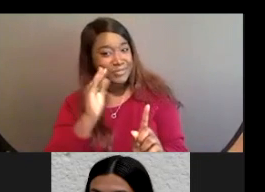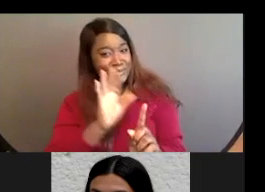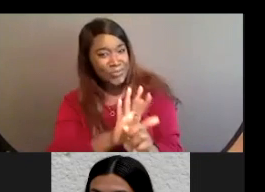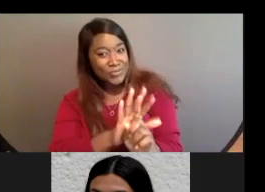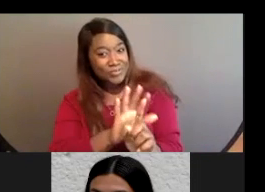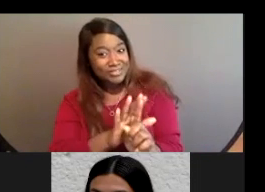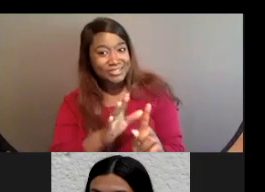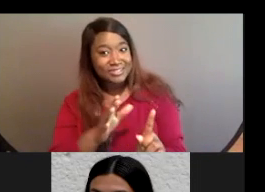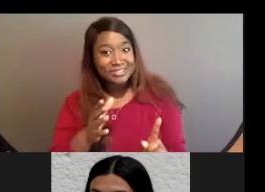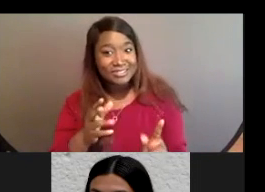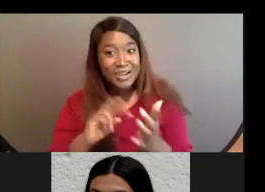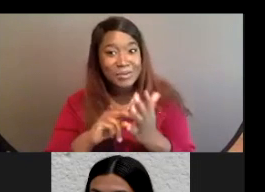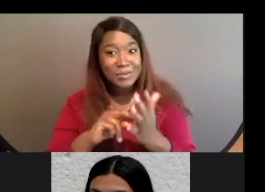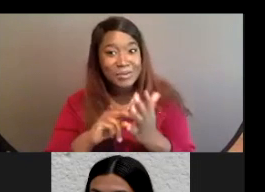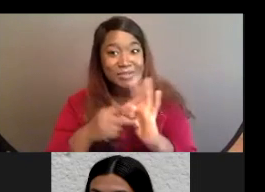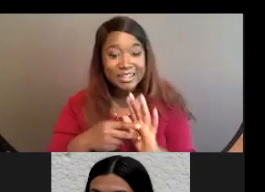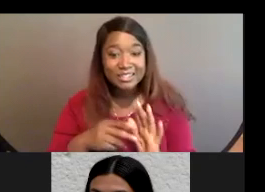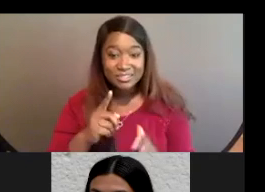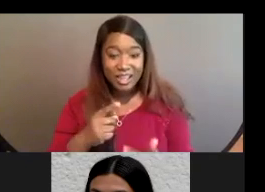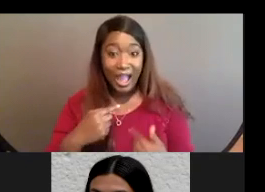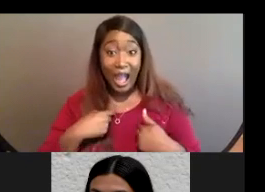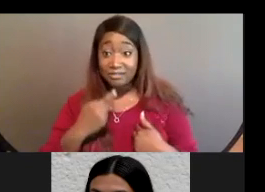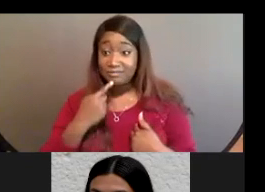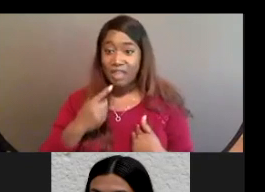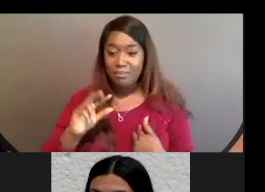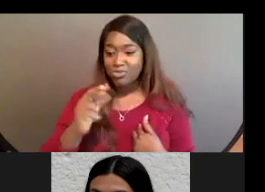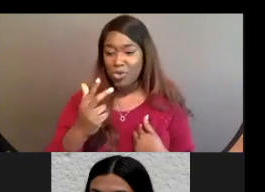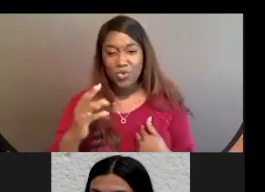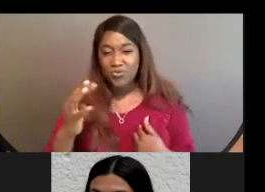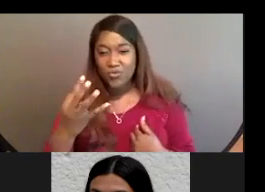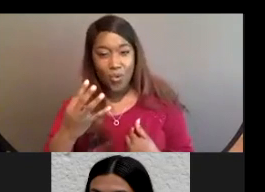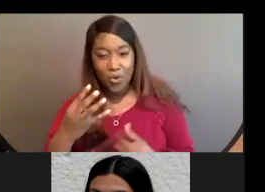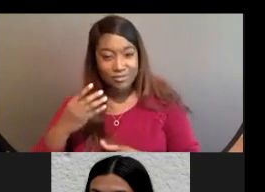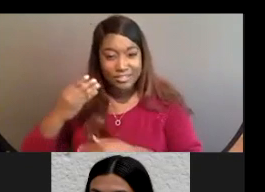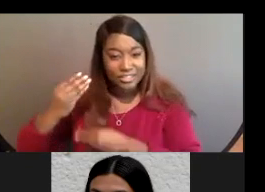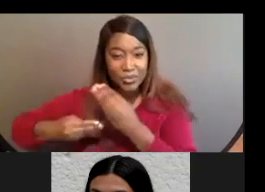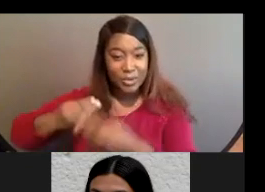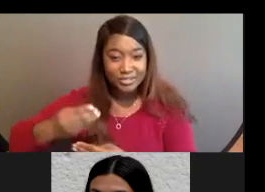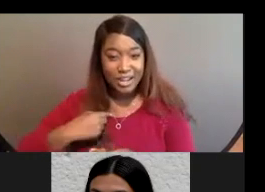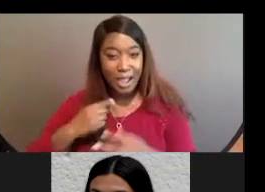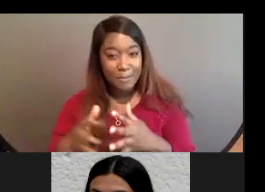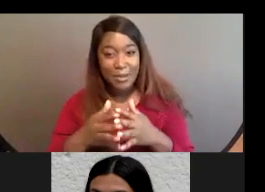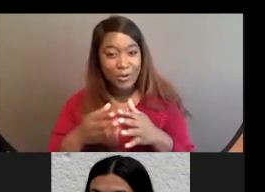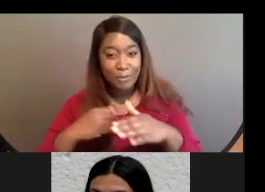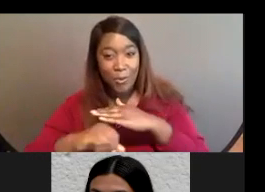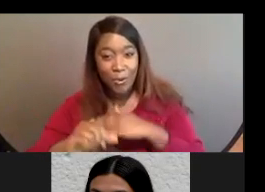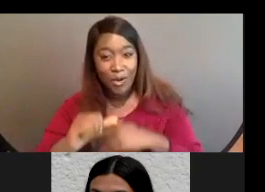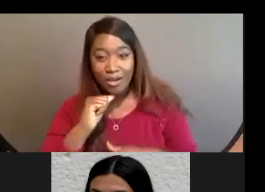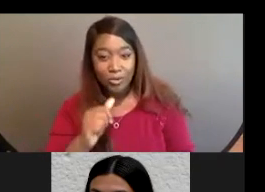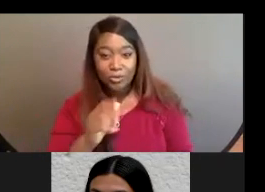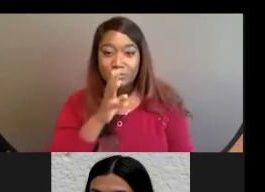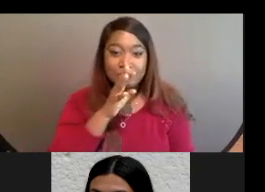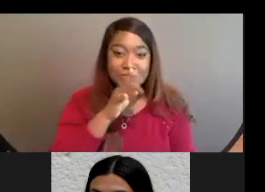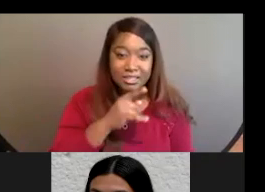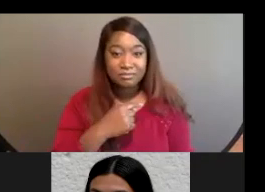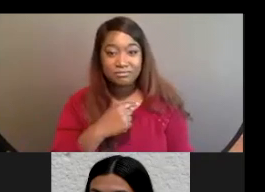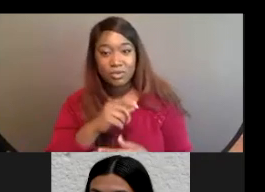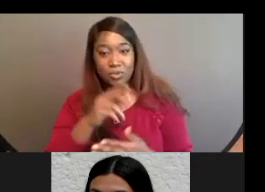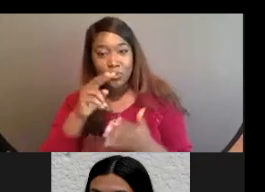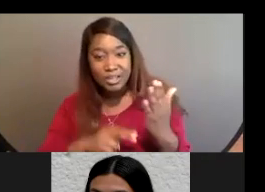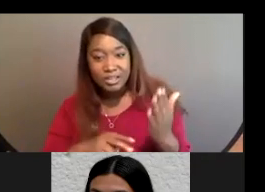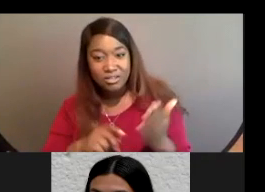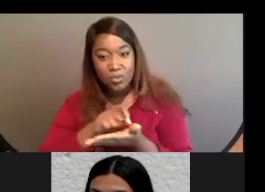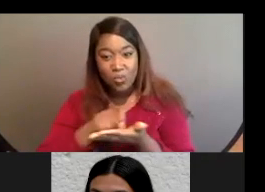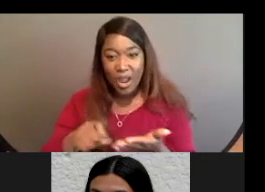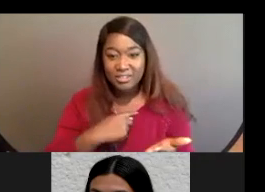qualify myself as being, you know, third, fourth gen, depending how you count, American born. I don't speak, read, or write in Chinese with any degree of fluency.